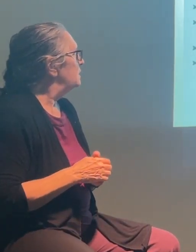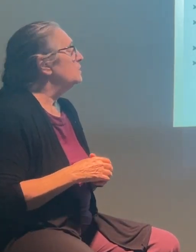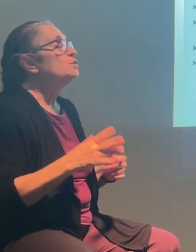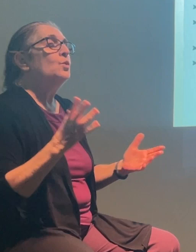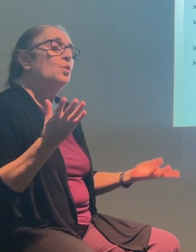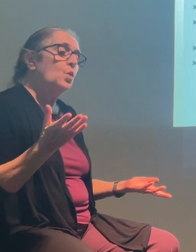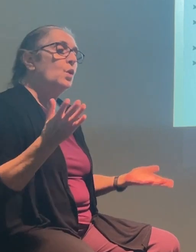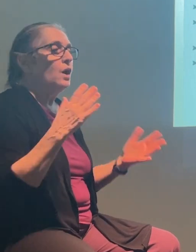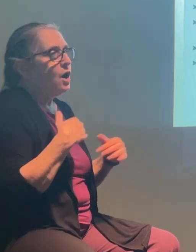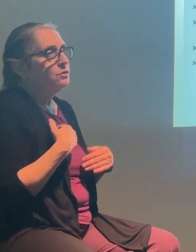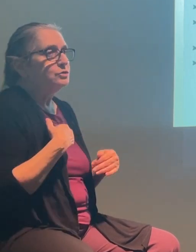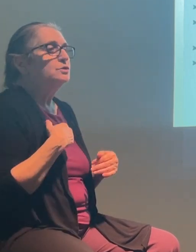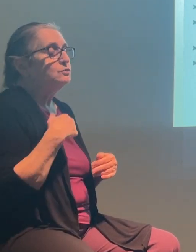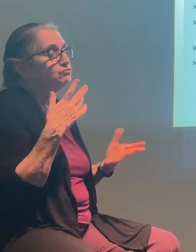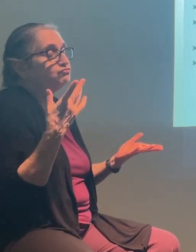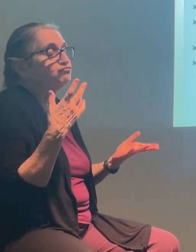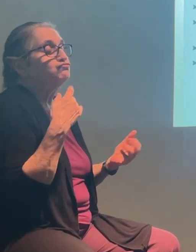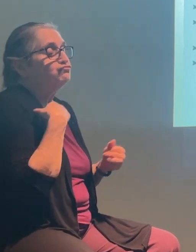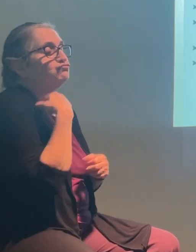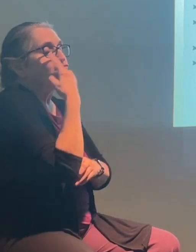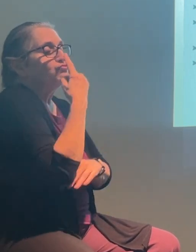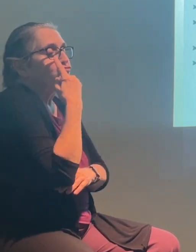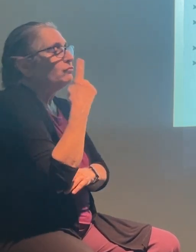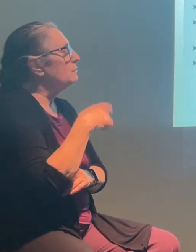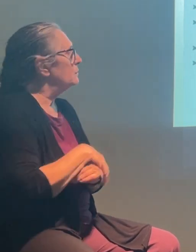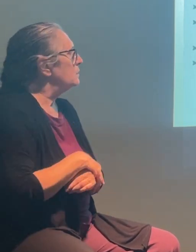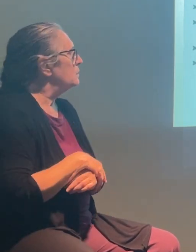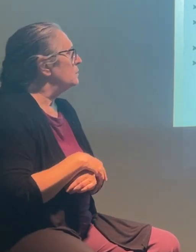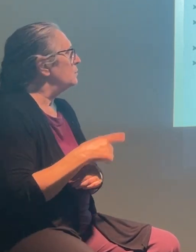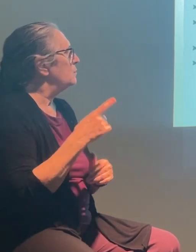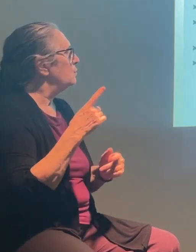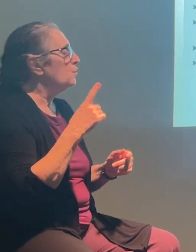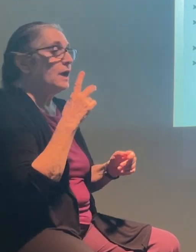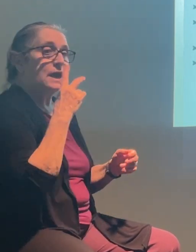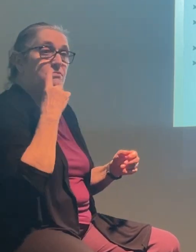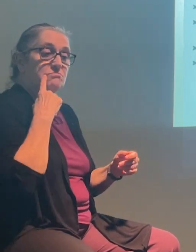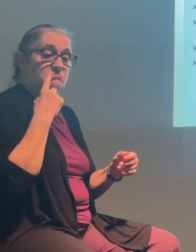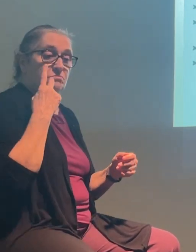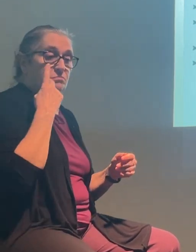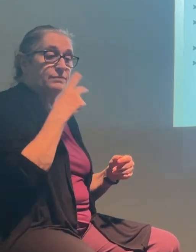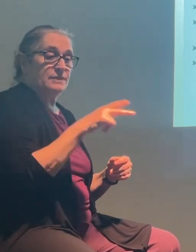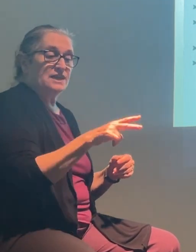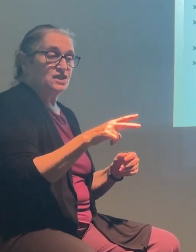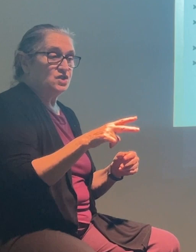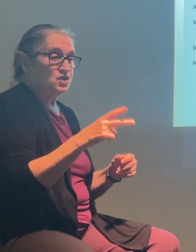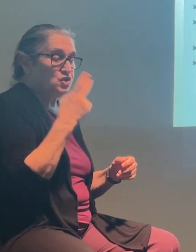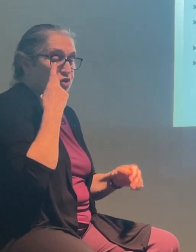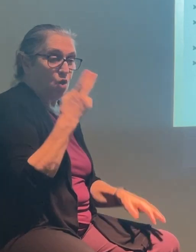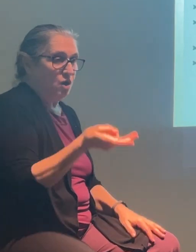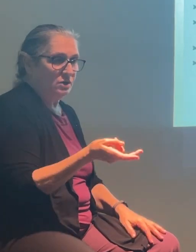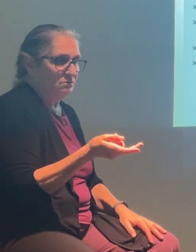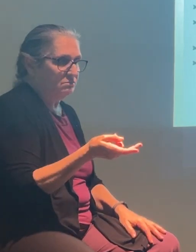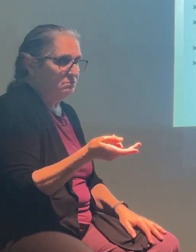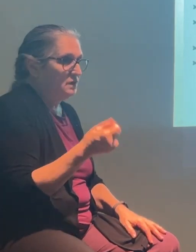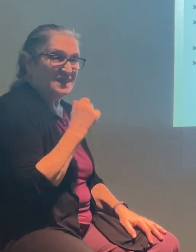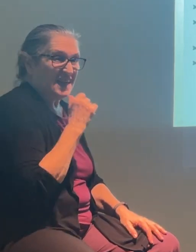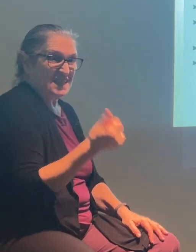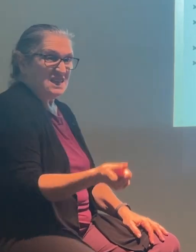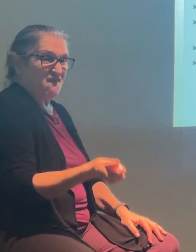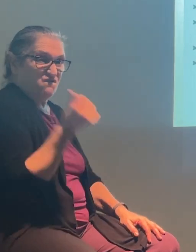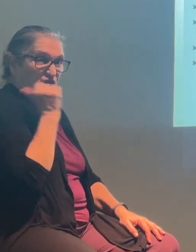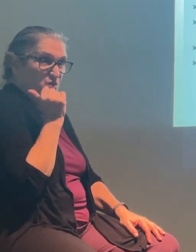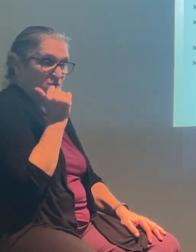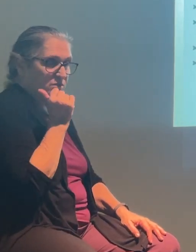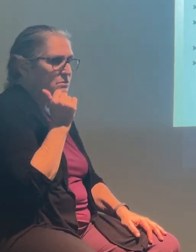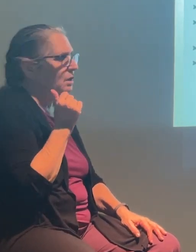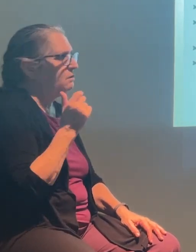up with like a cast and so forth. And when the Société saw it, they were like, they didn't just refuse it, they